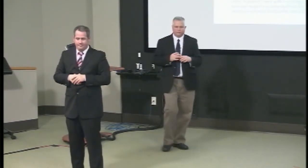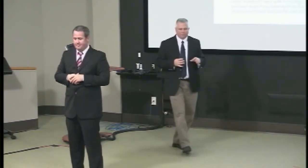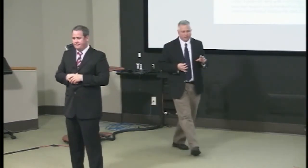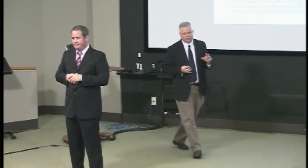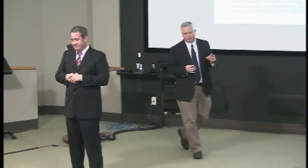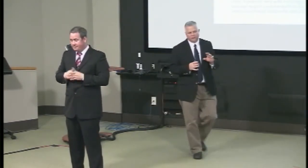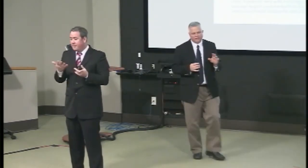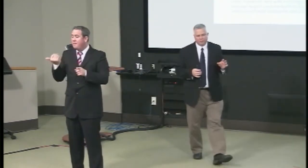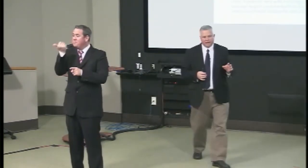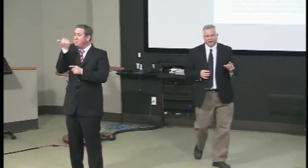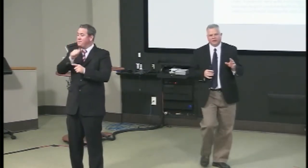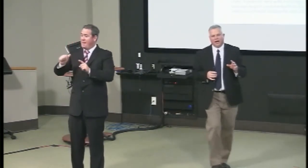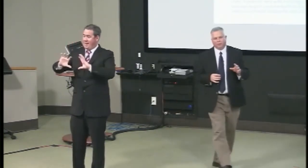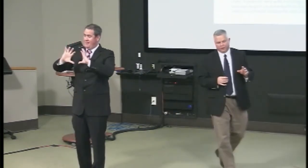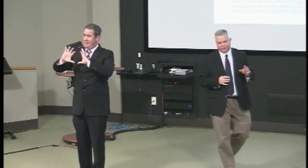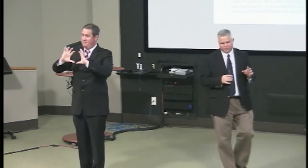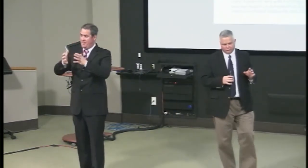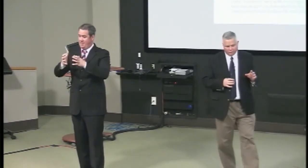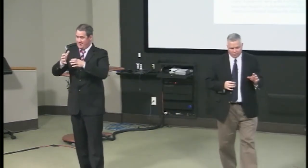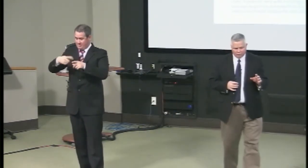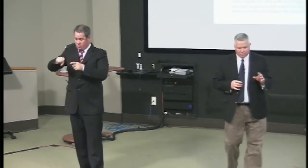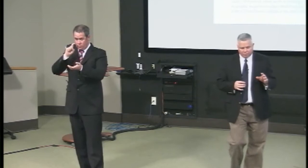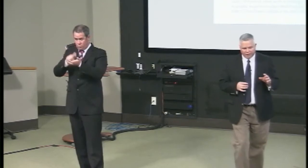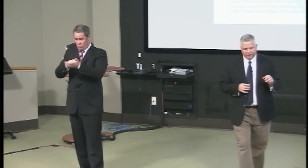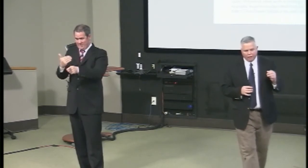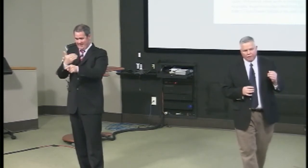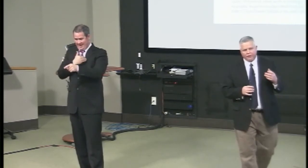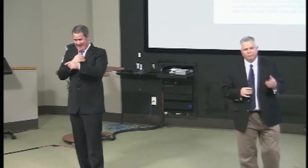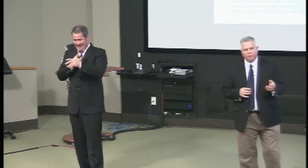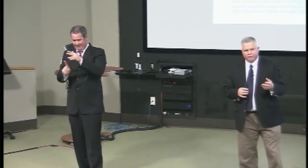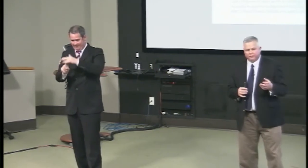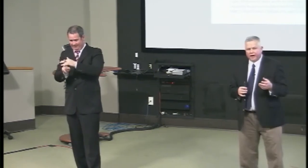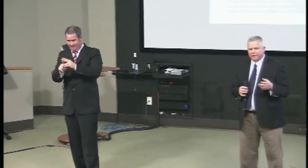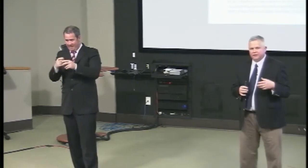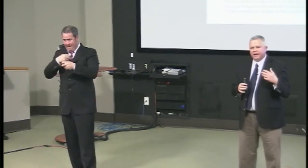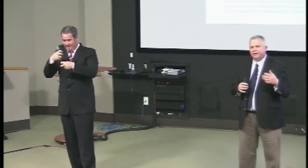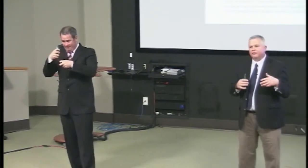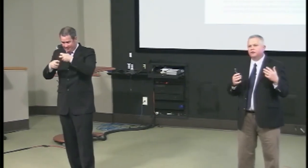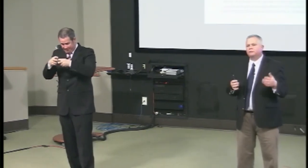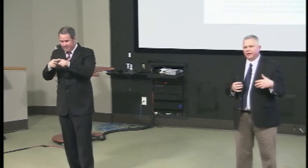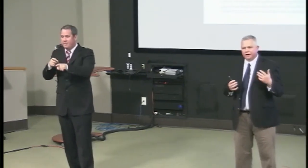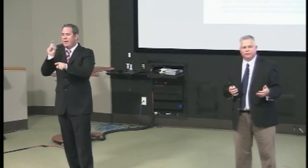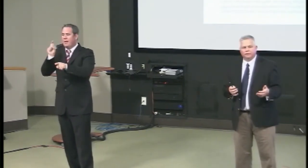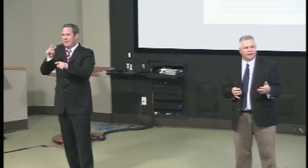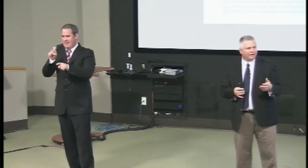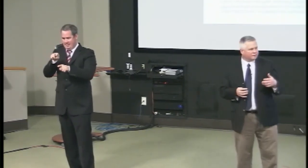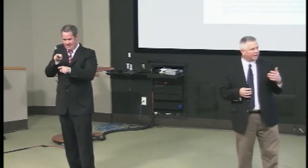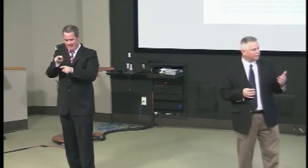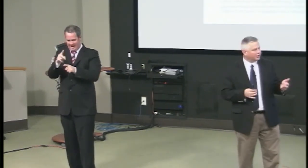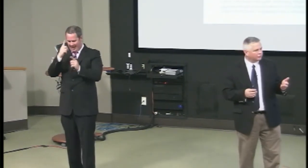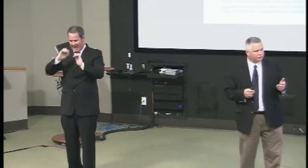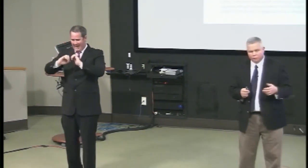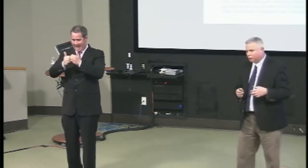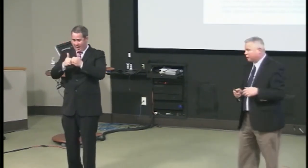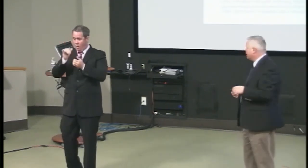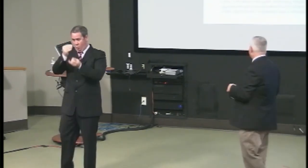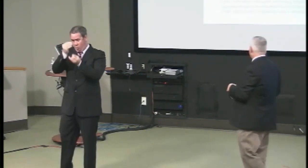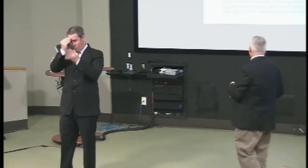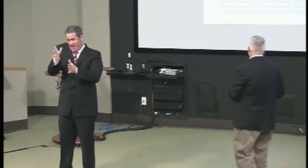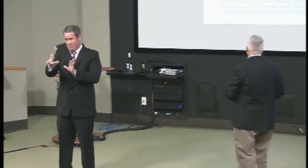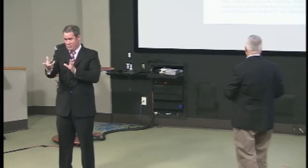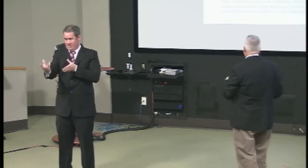Now, I'm going to not spend any time on this, but there are a number of findings that have accumulated over the last 8 years or